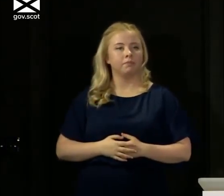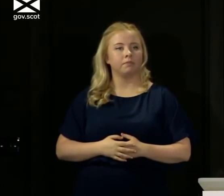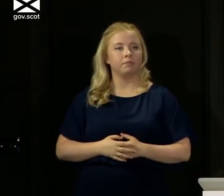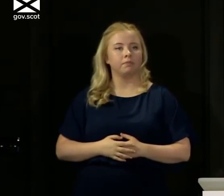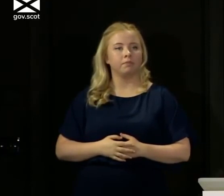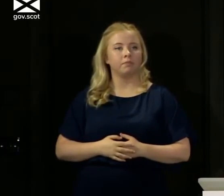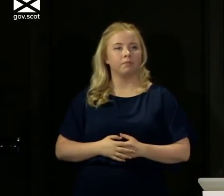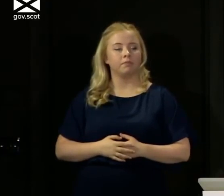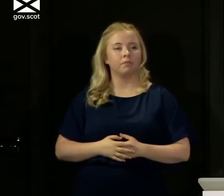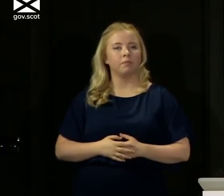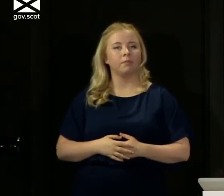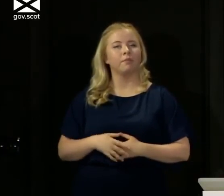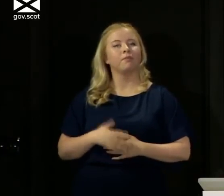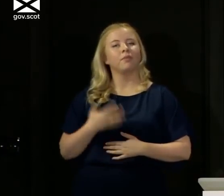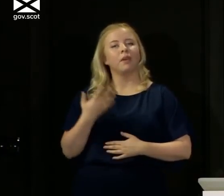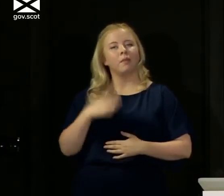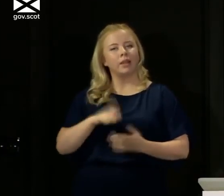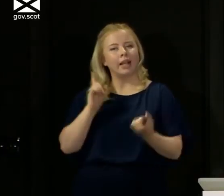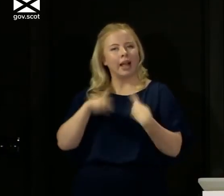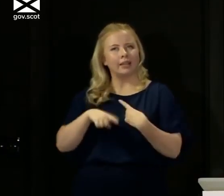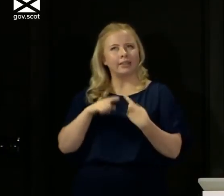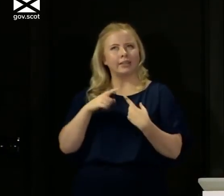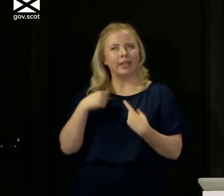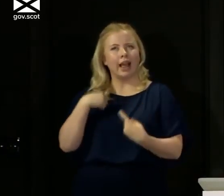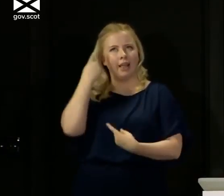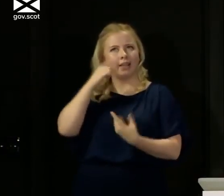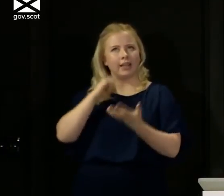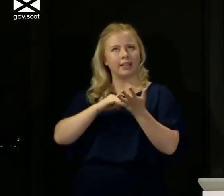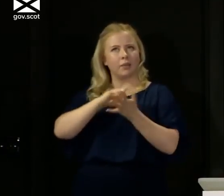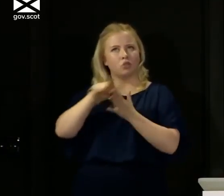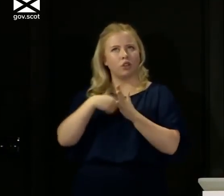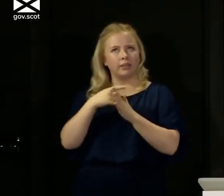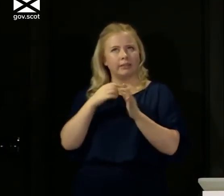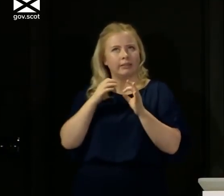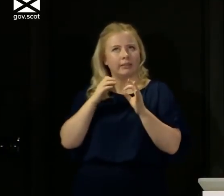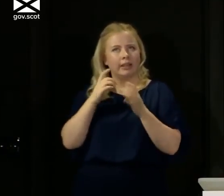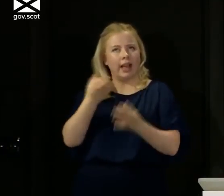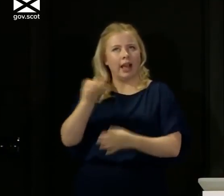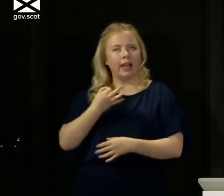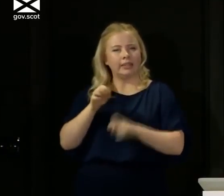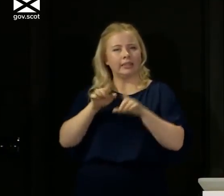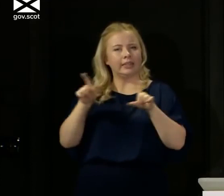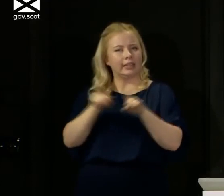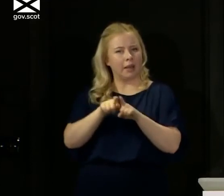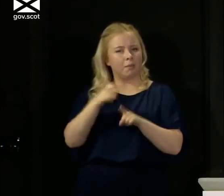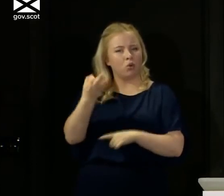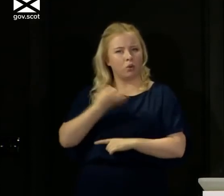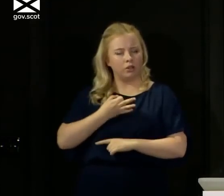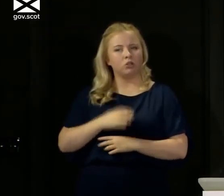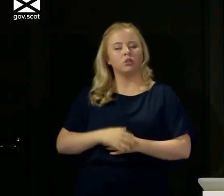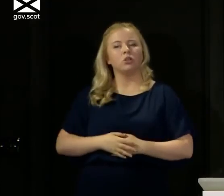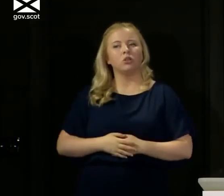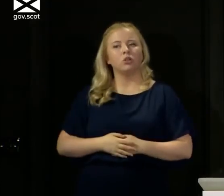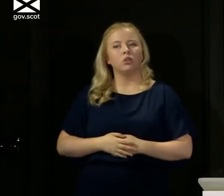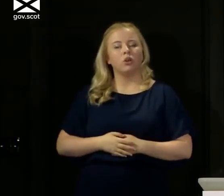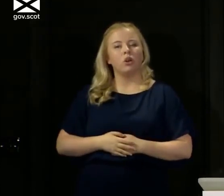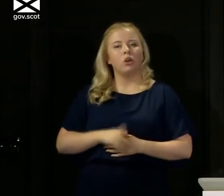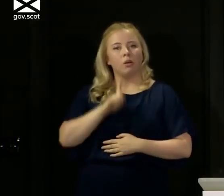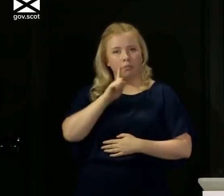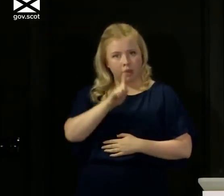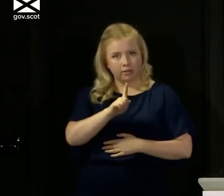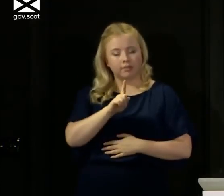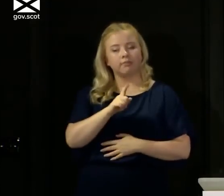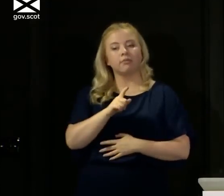Can I answer this question, I think, because I think it was Simon Johnson asked me pretty much exactly the same question.